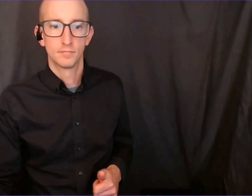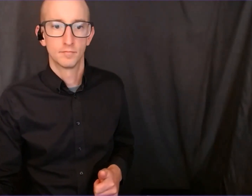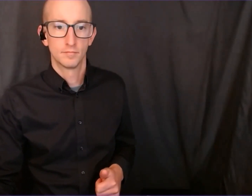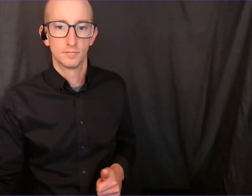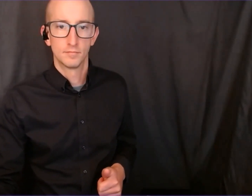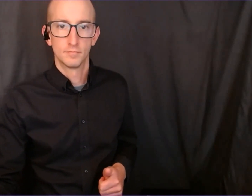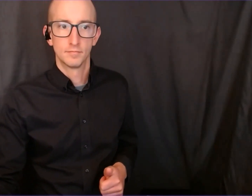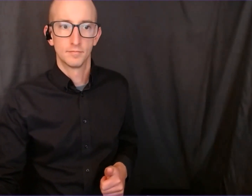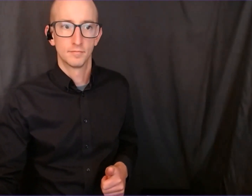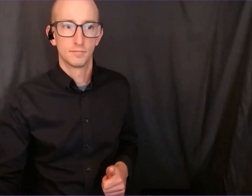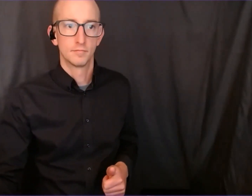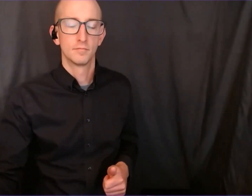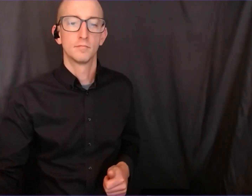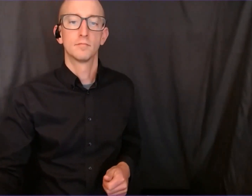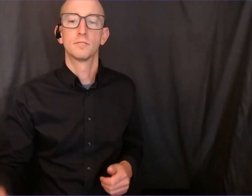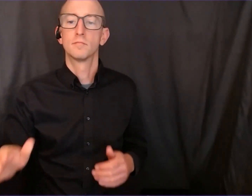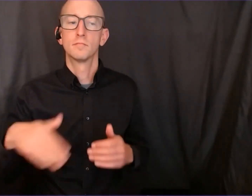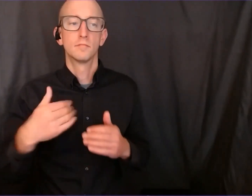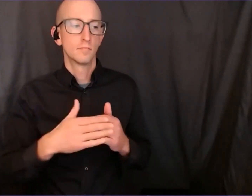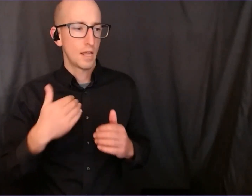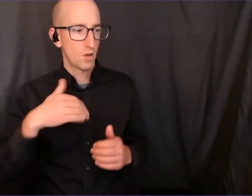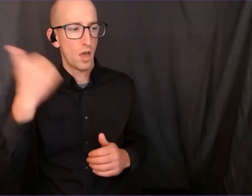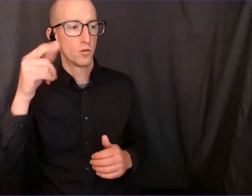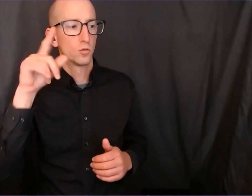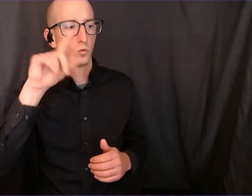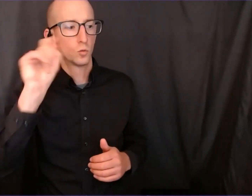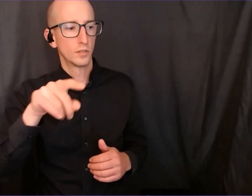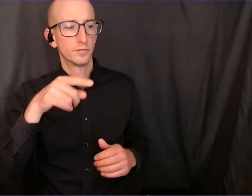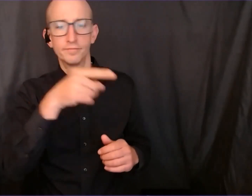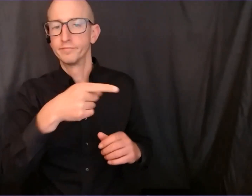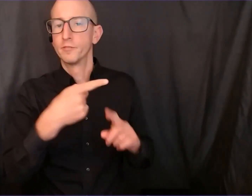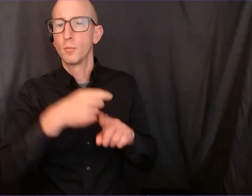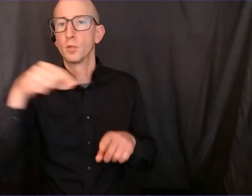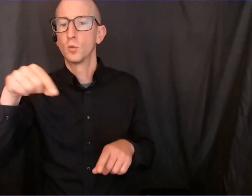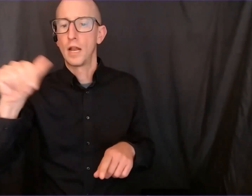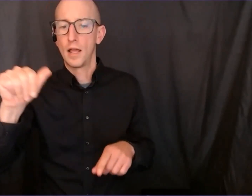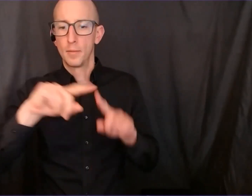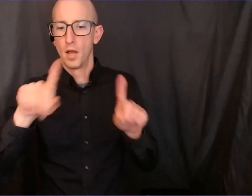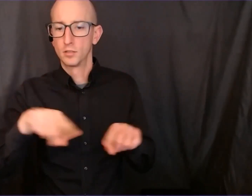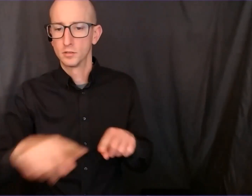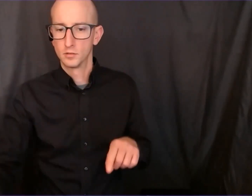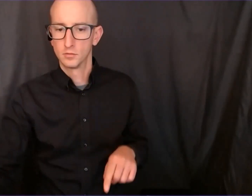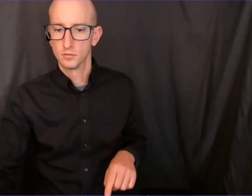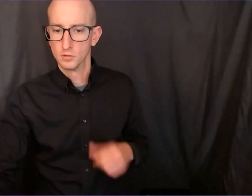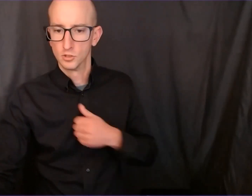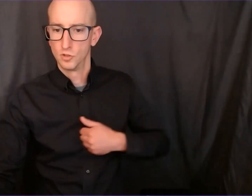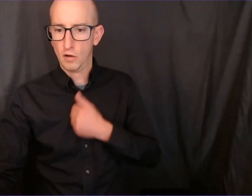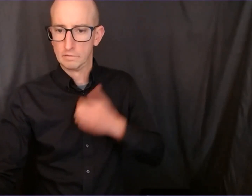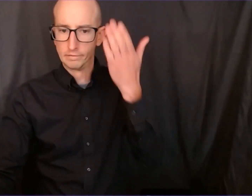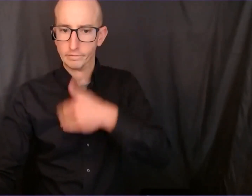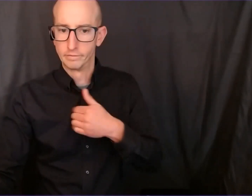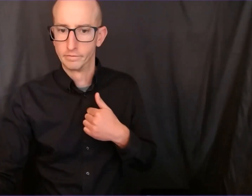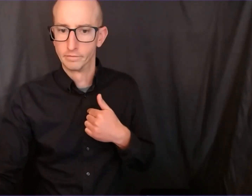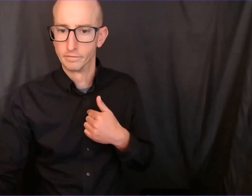Oh, we have another question that came in through the Q&A box. I apologize. That was my timer for the